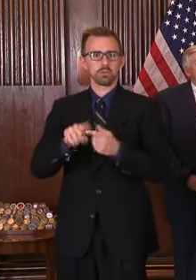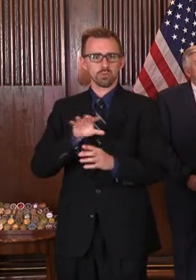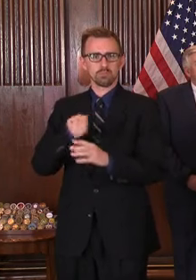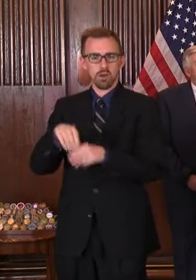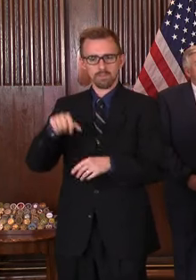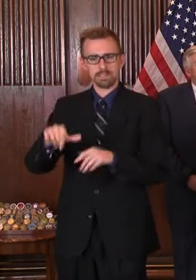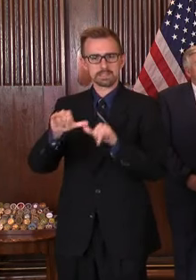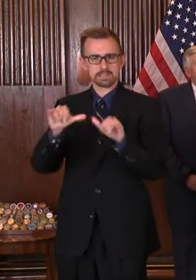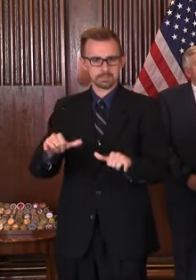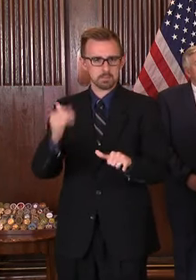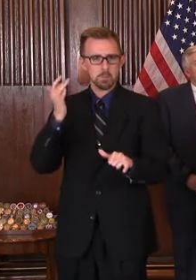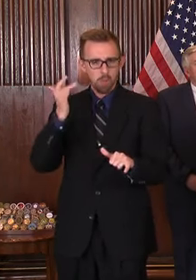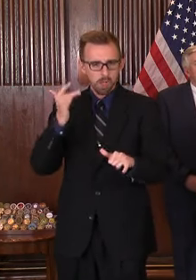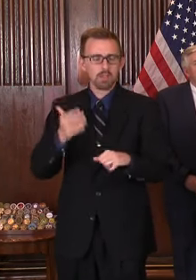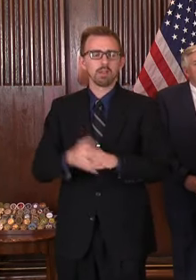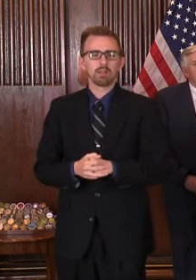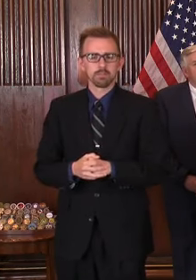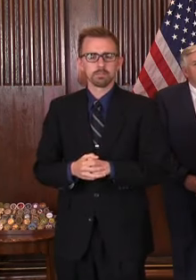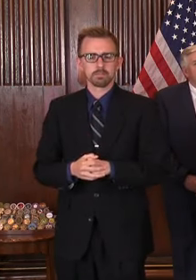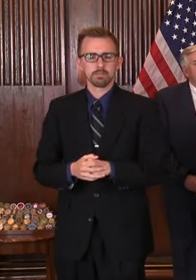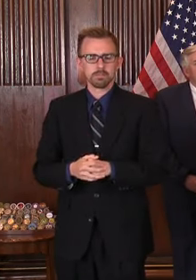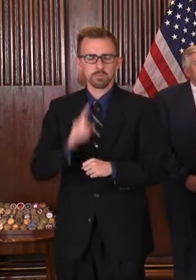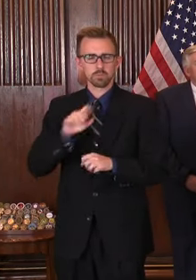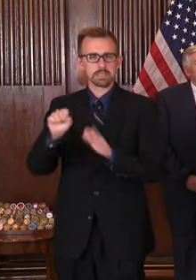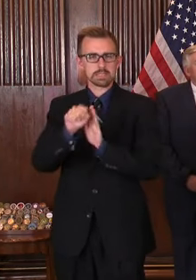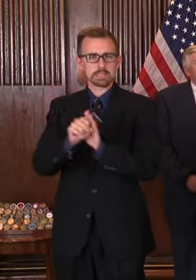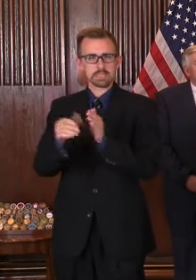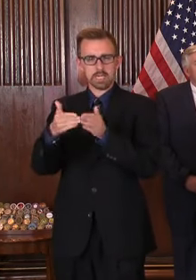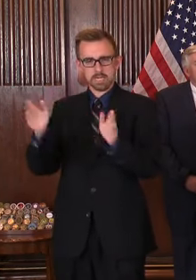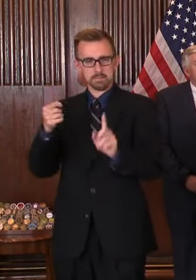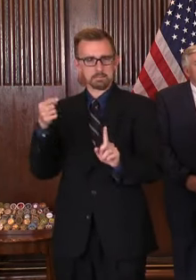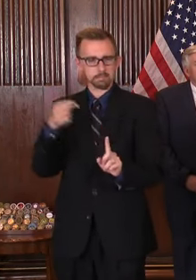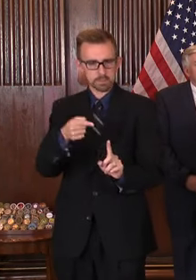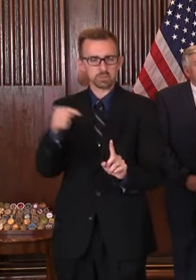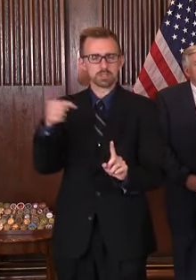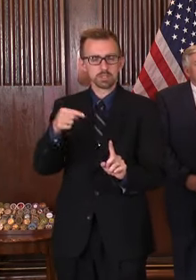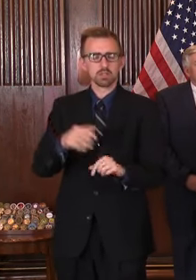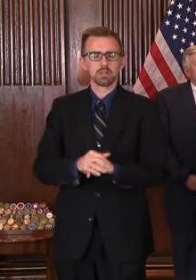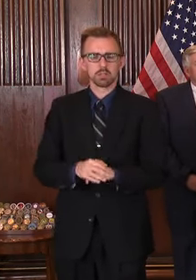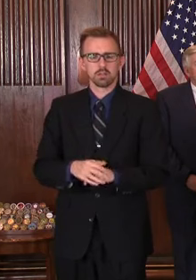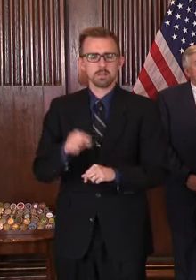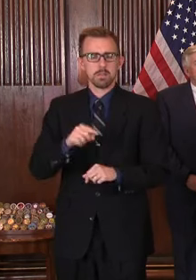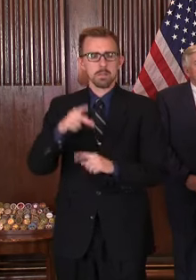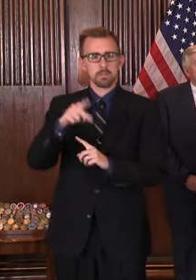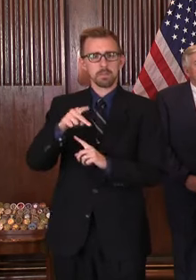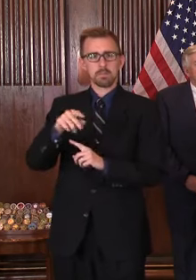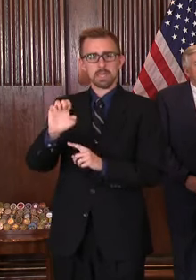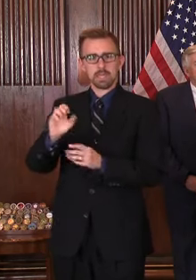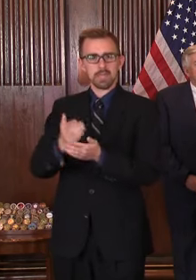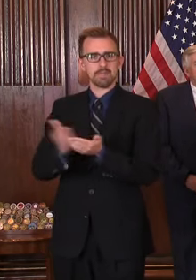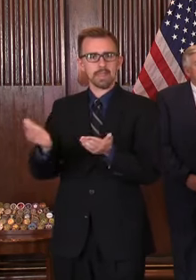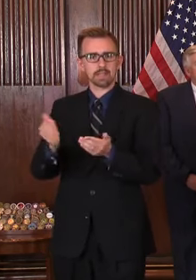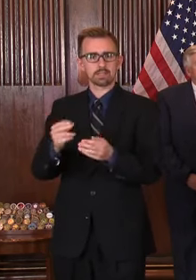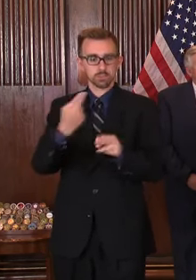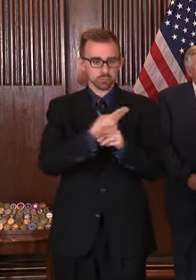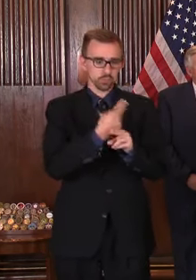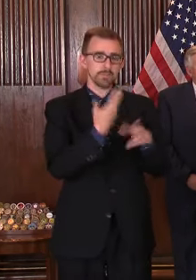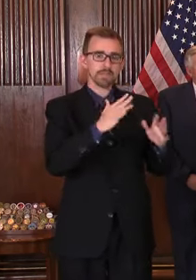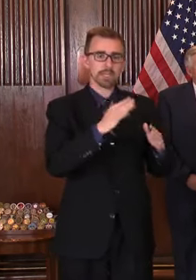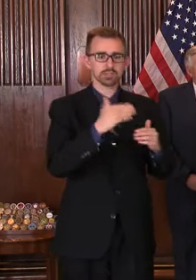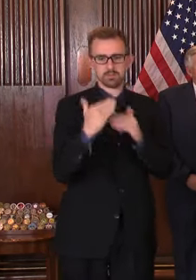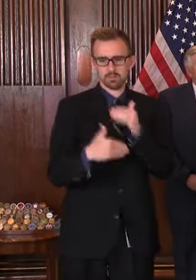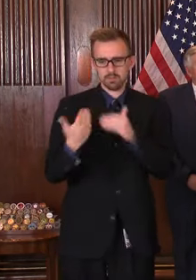healthcare system, part of the statewide mission, reprocessing personal protective equipment. Again, something I never thought we